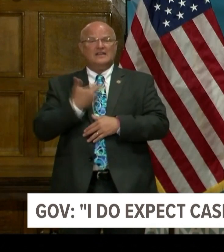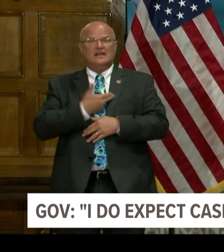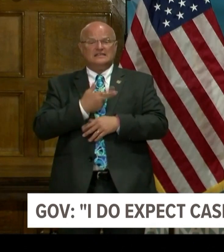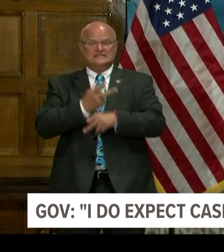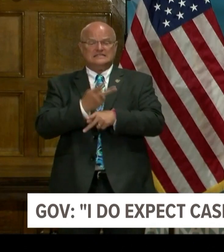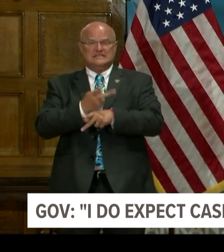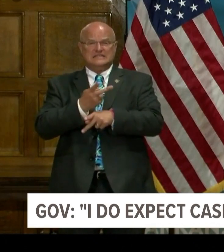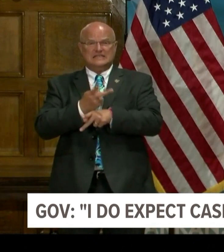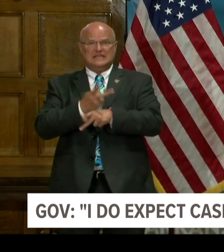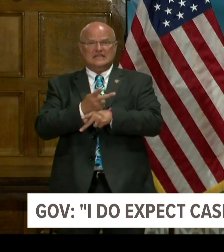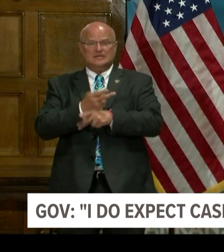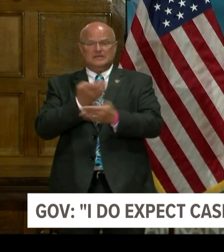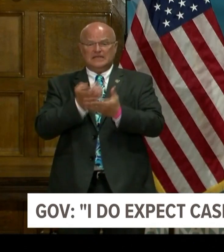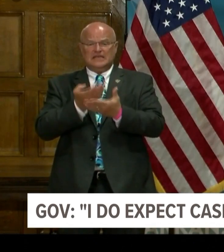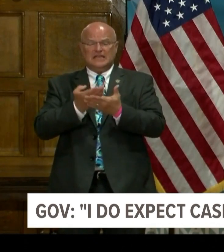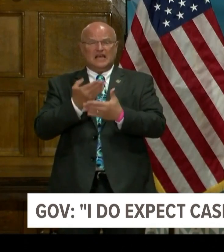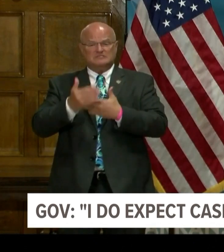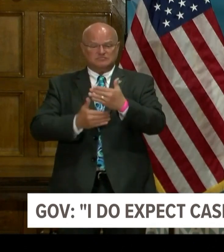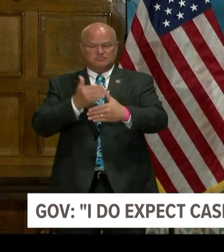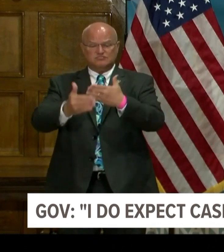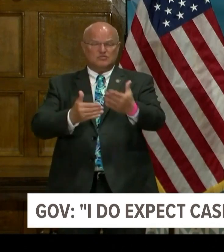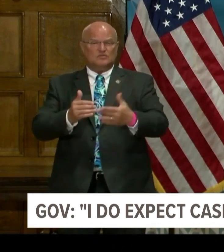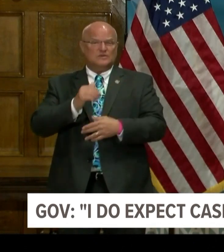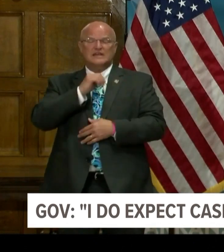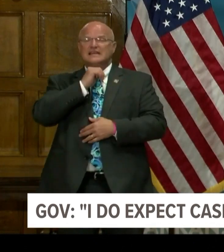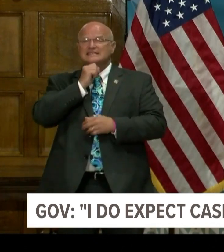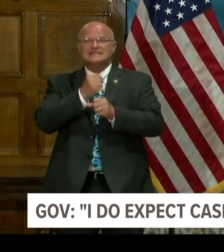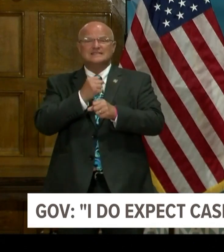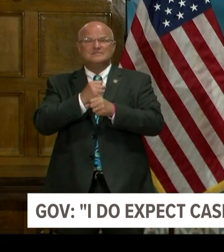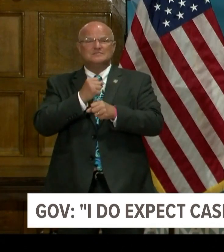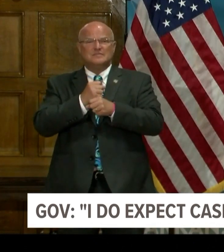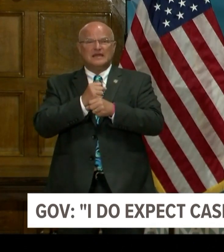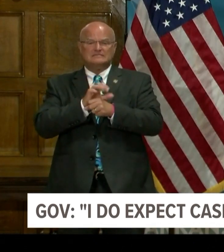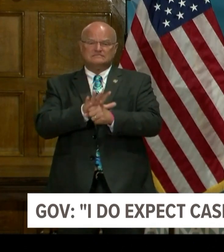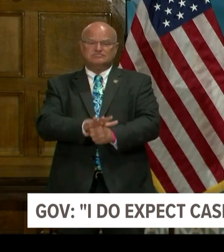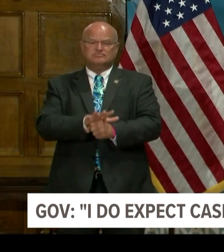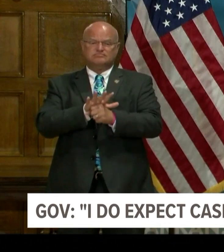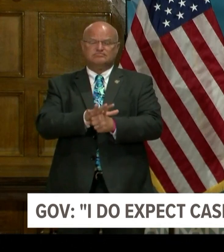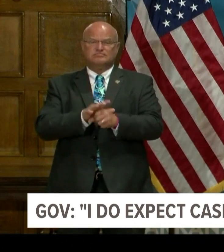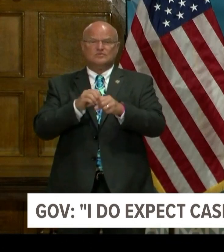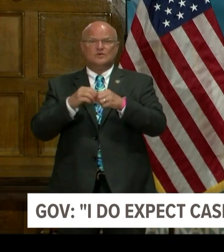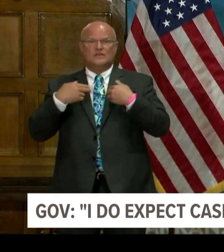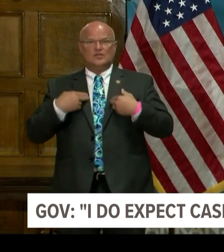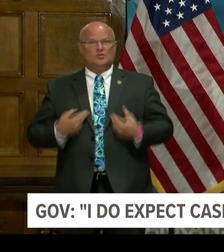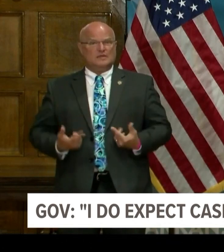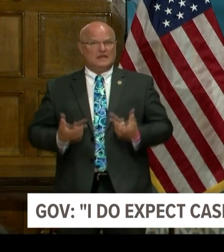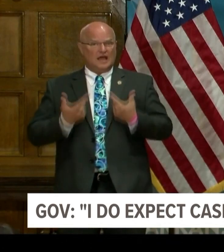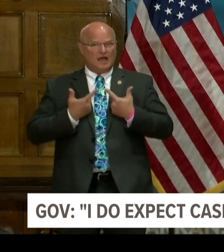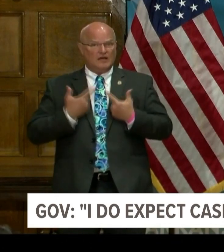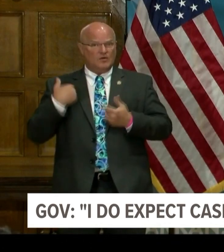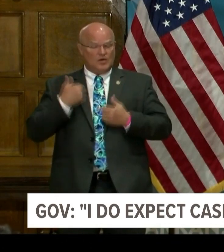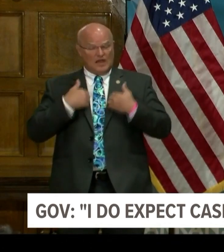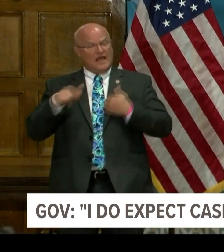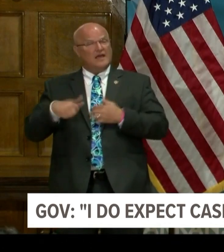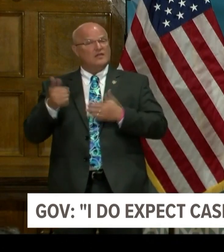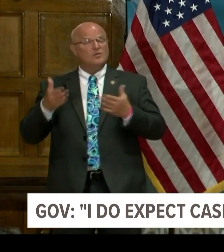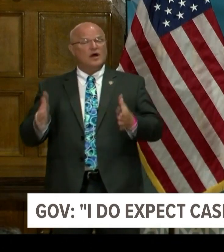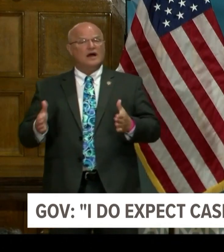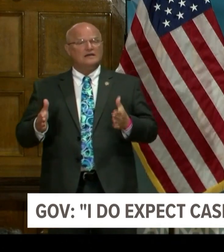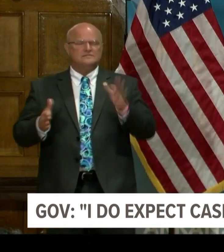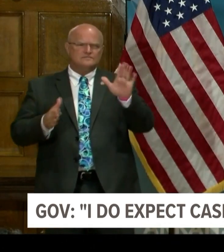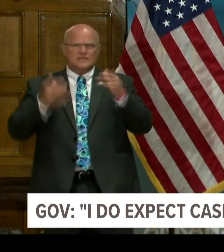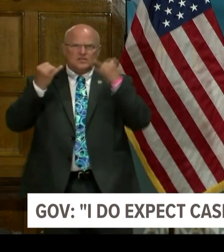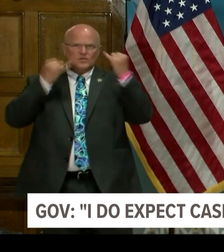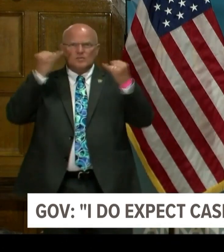to keep our economy moving. It did not create the stress in our human lives that we would have had otherwise. Can